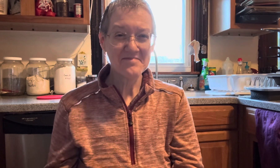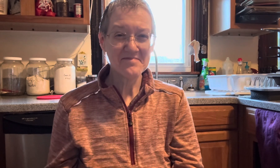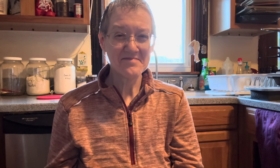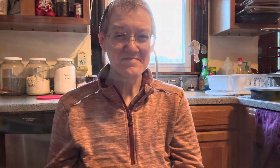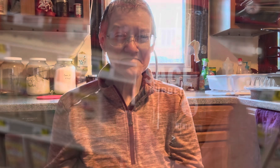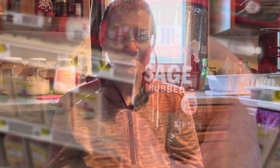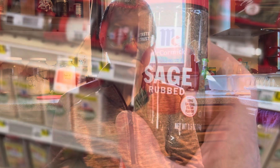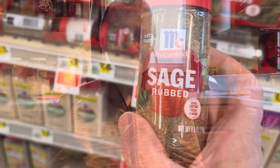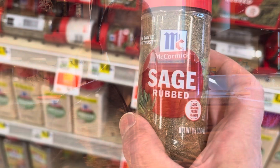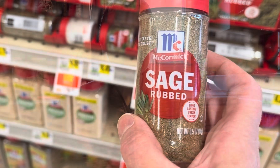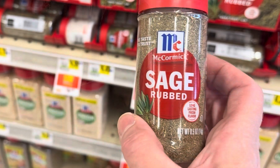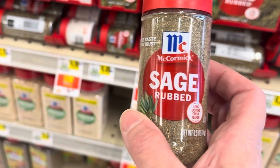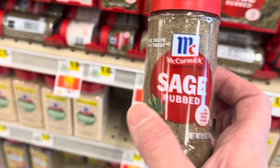will.